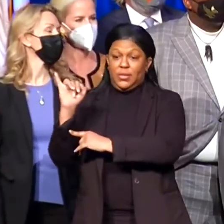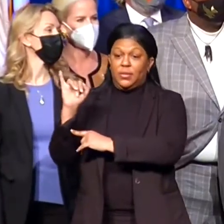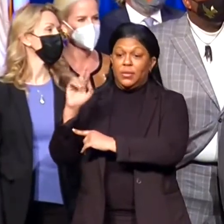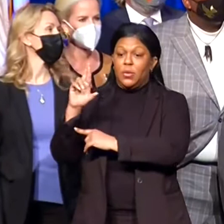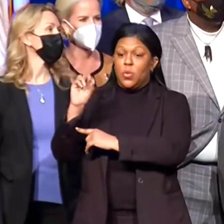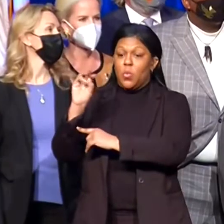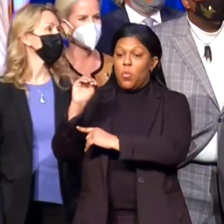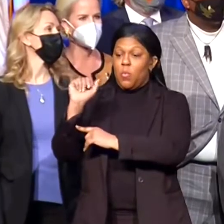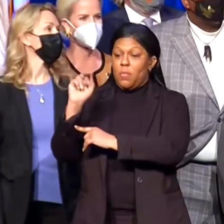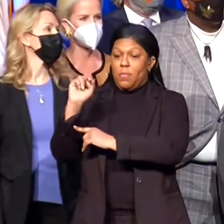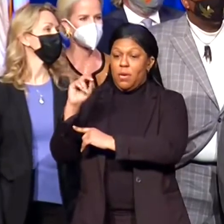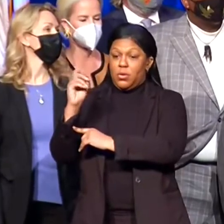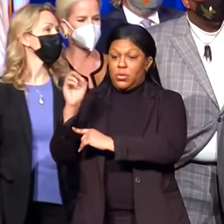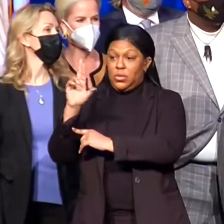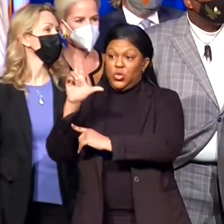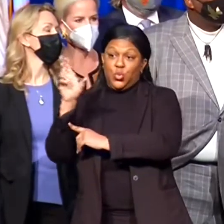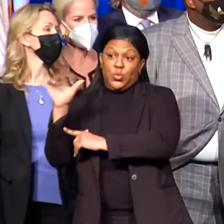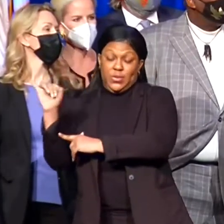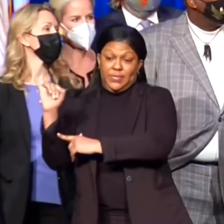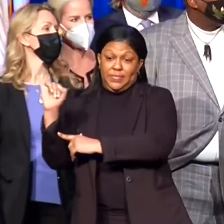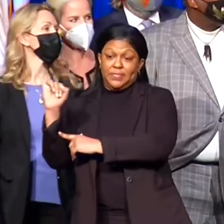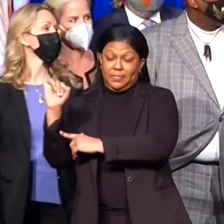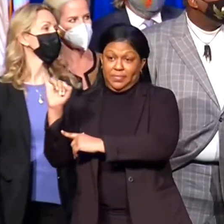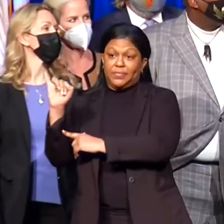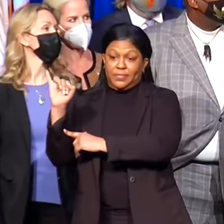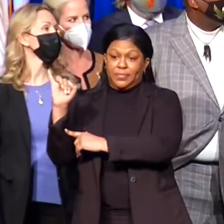Matheson, Attorney Michelle